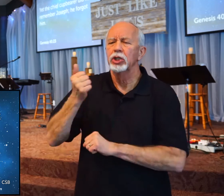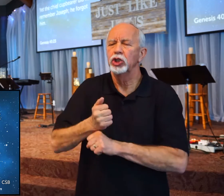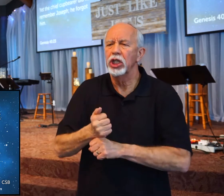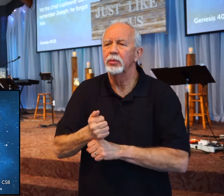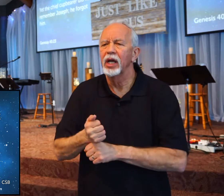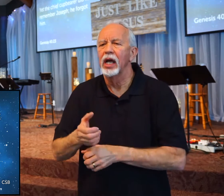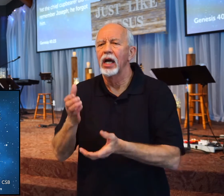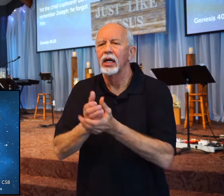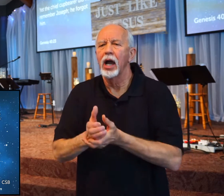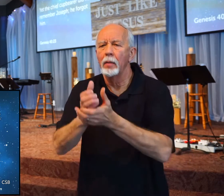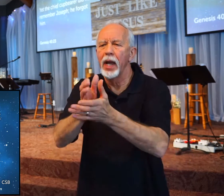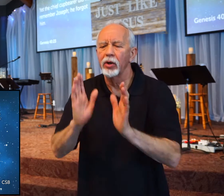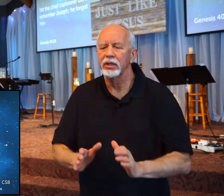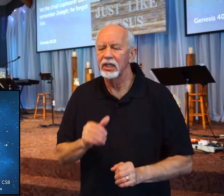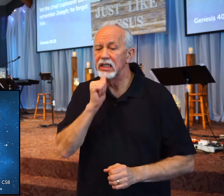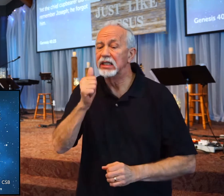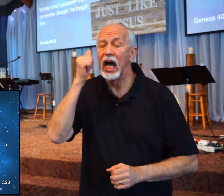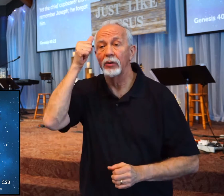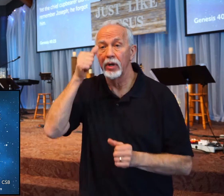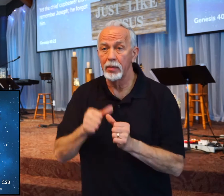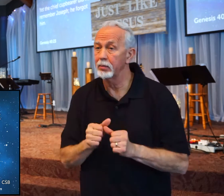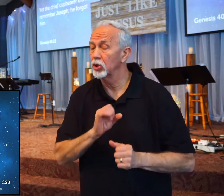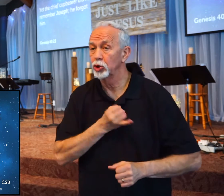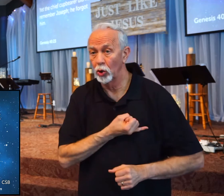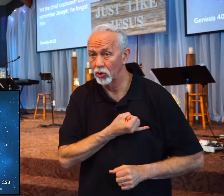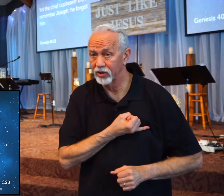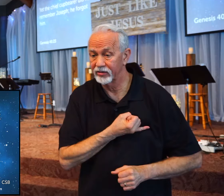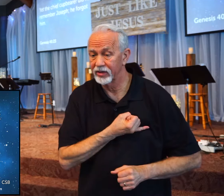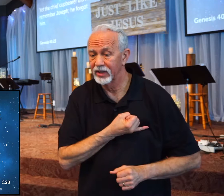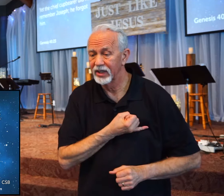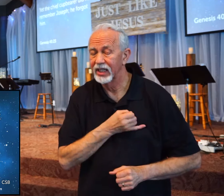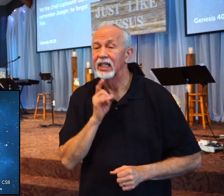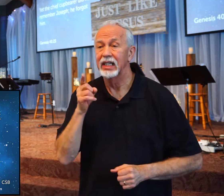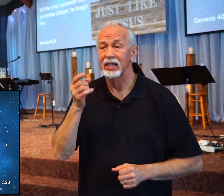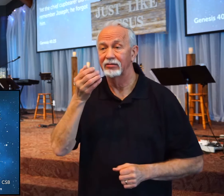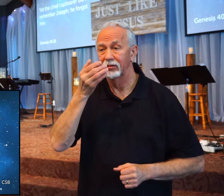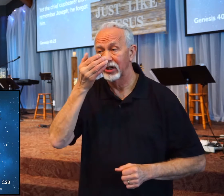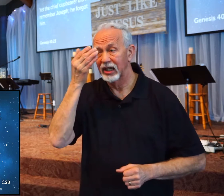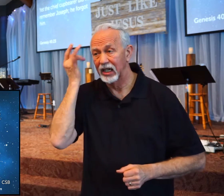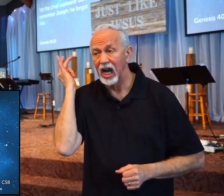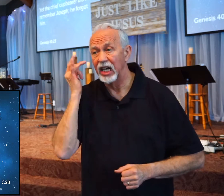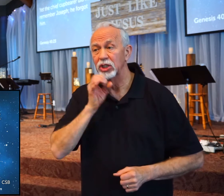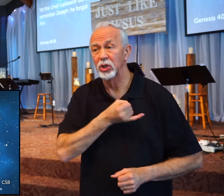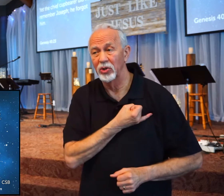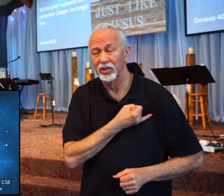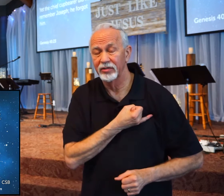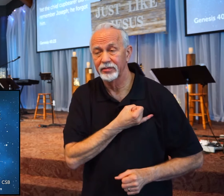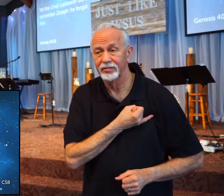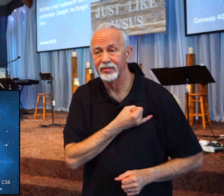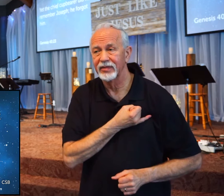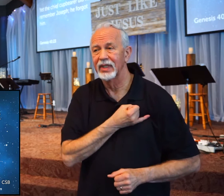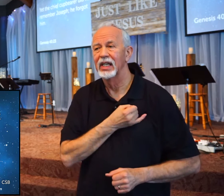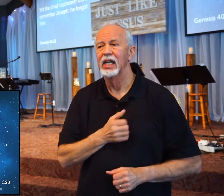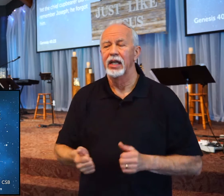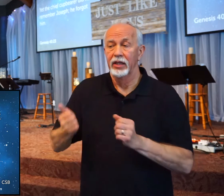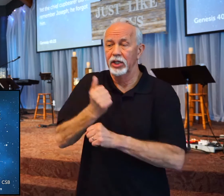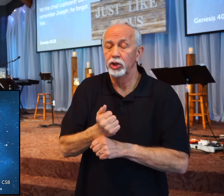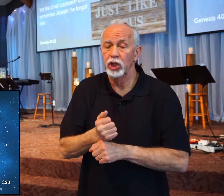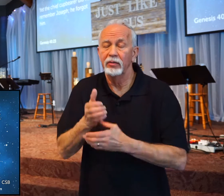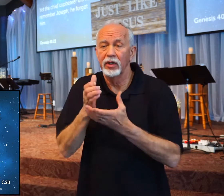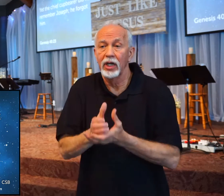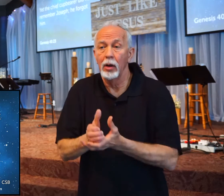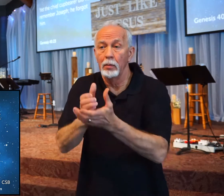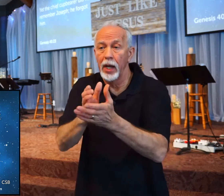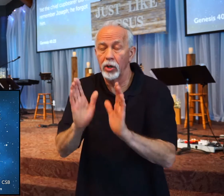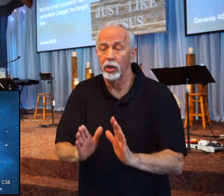did not remember Joseph. He forgot him." And you know, the chief cupbearer may have